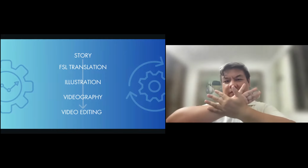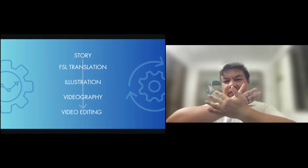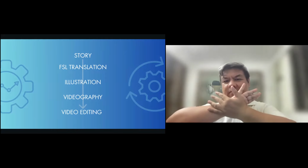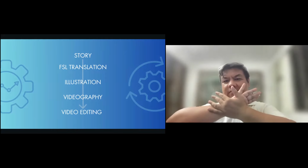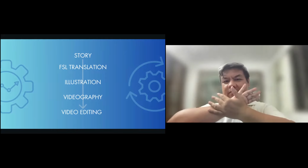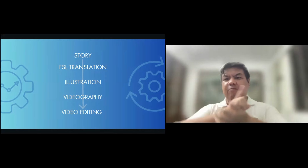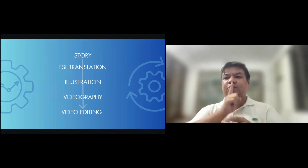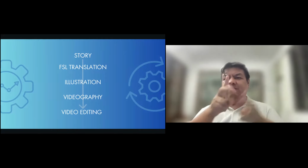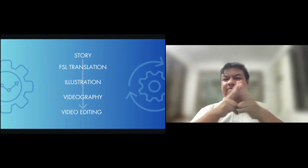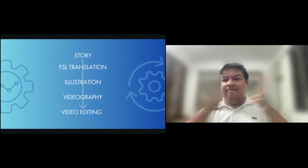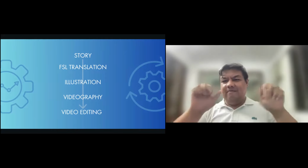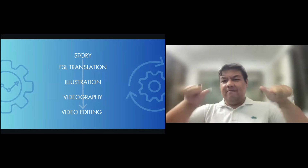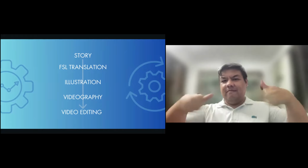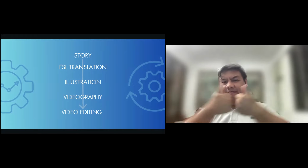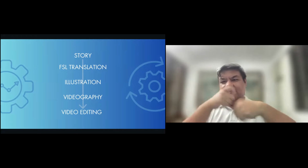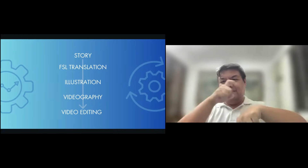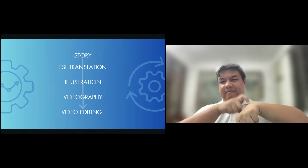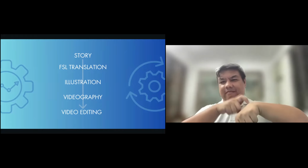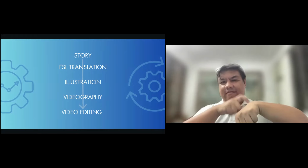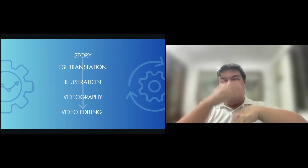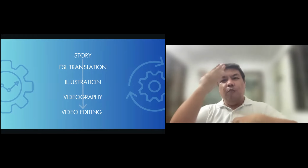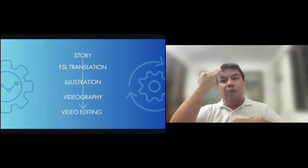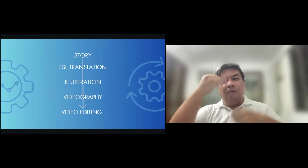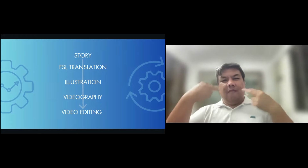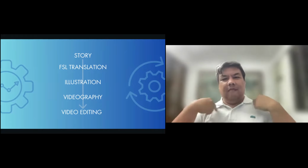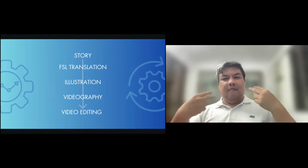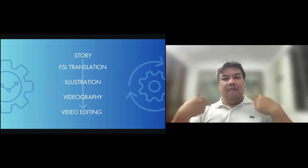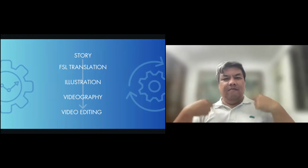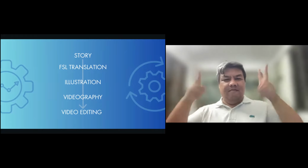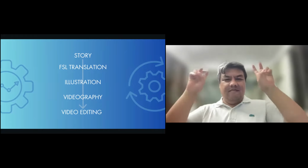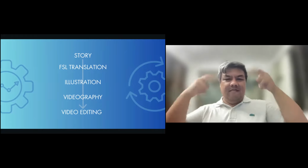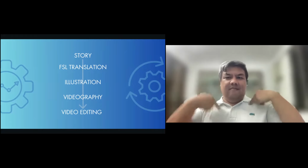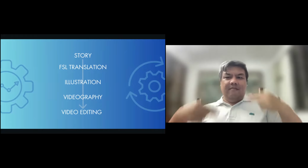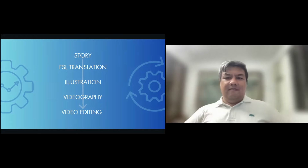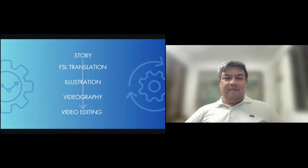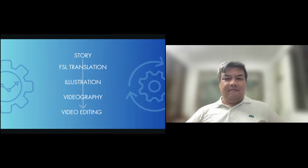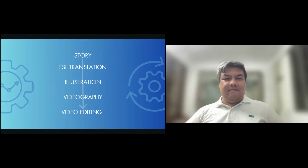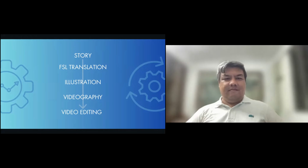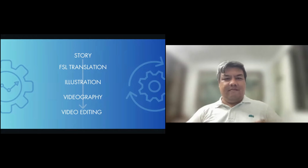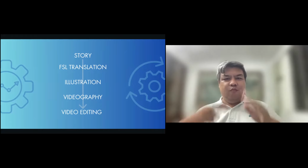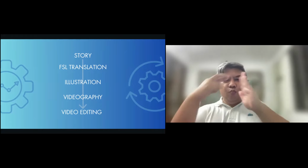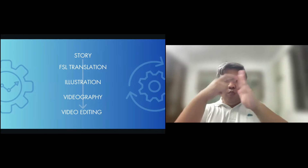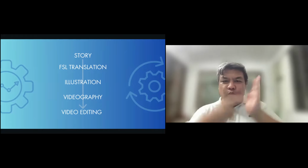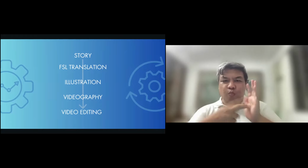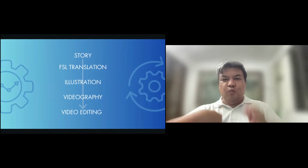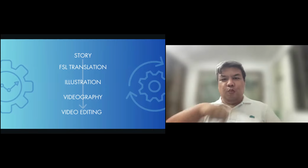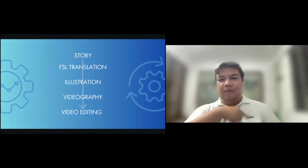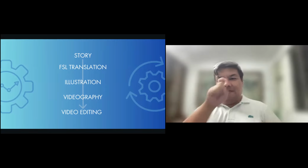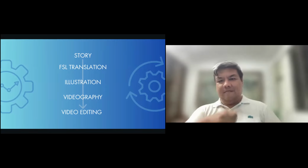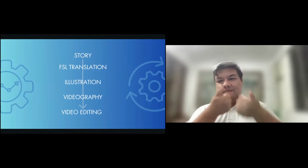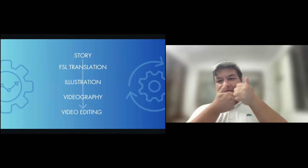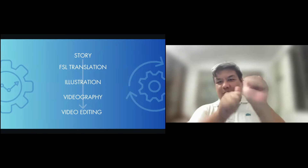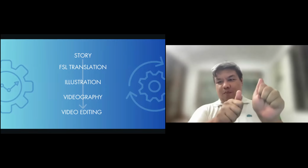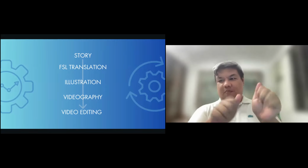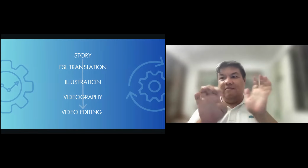on how to make it on time with the videos and the